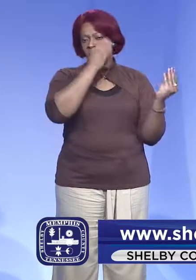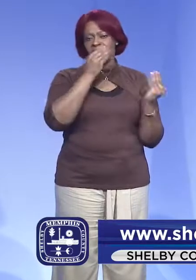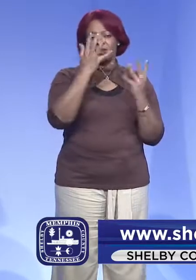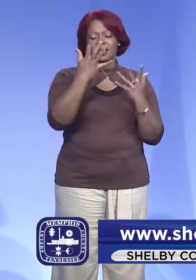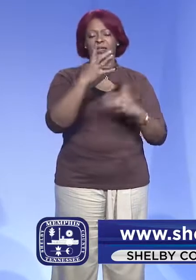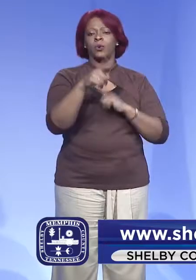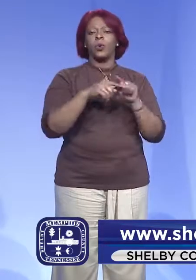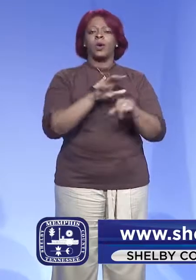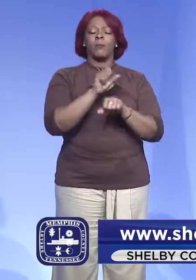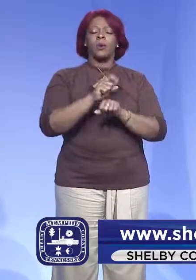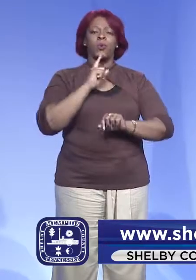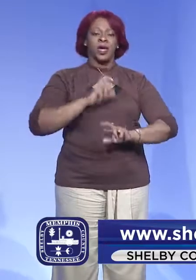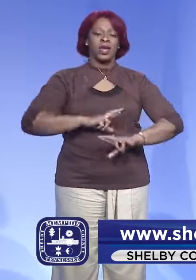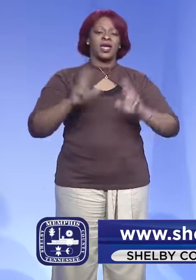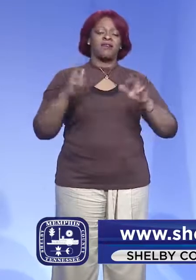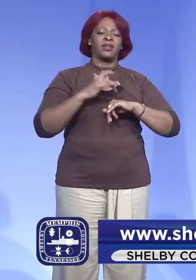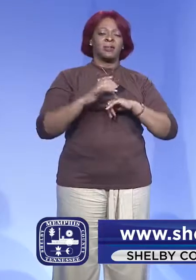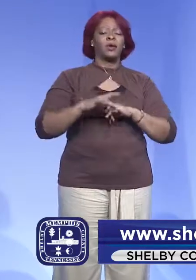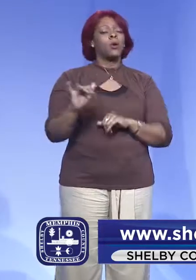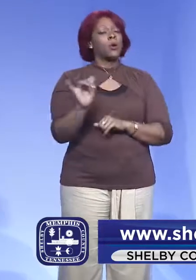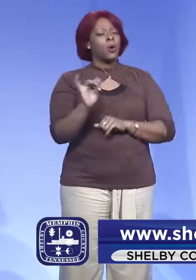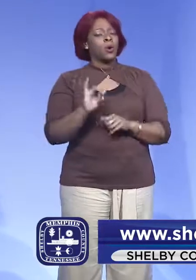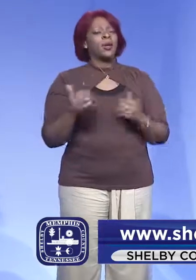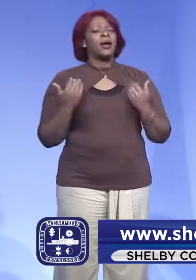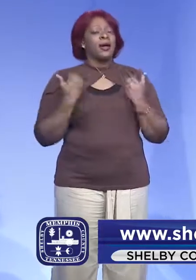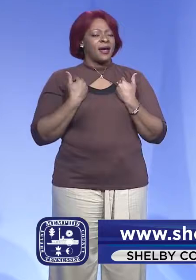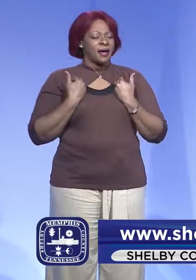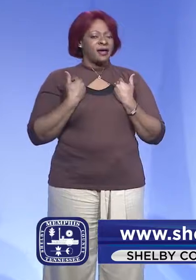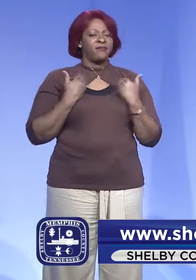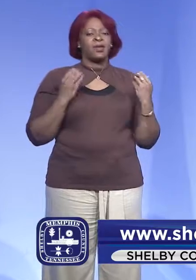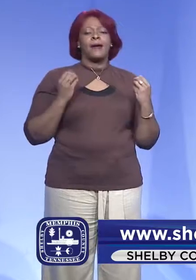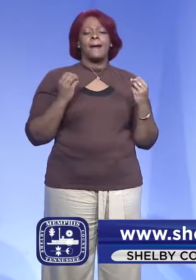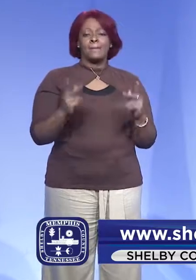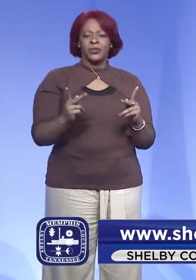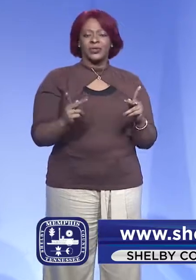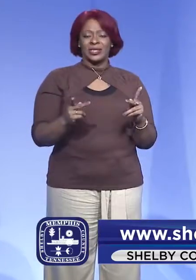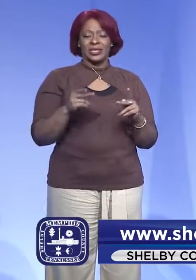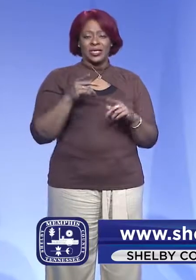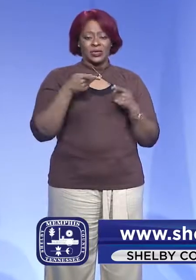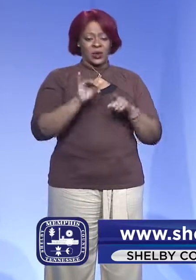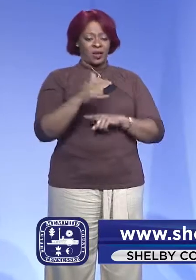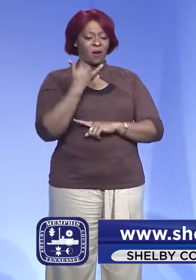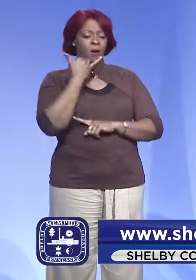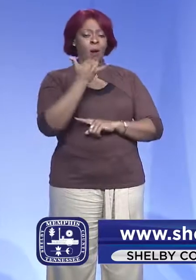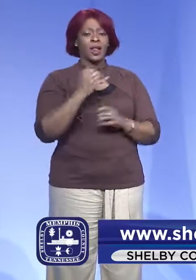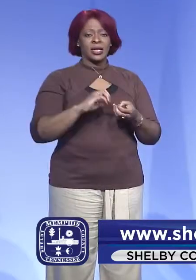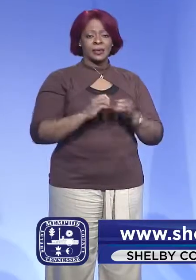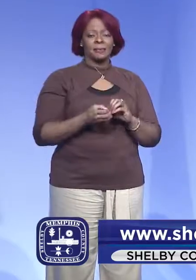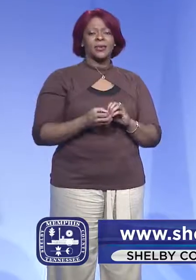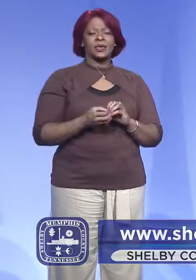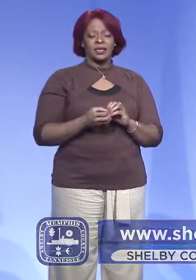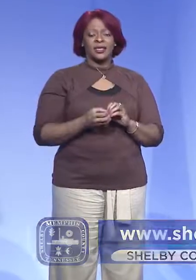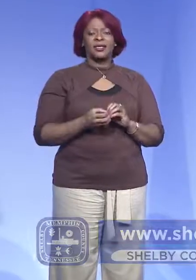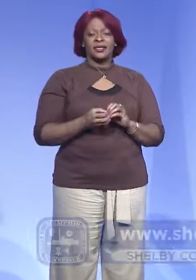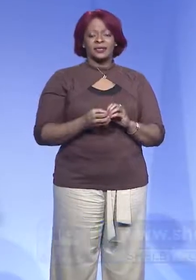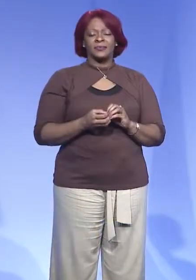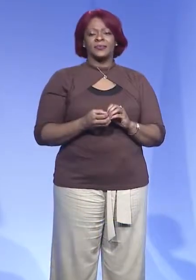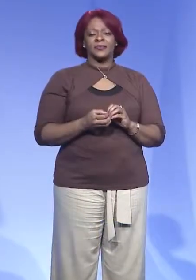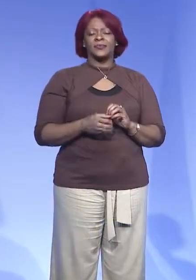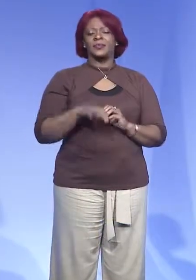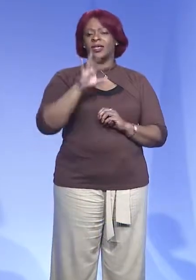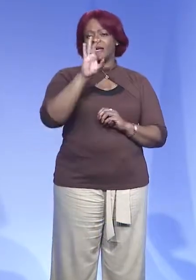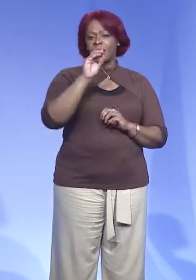when appointments become available. But we also have an opportunity in that call-in number,